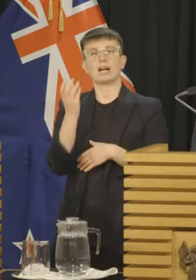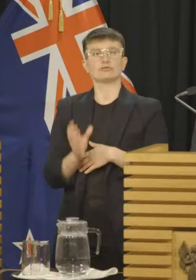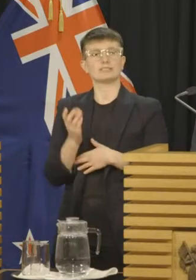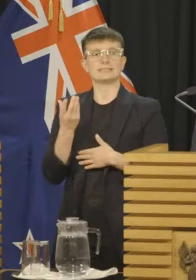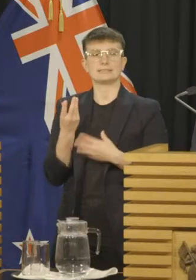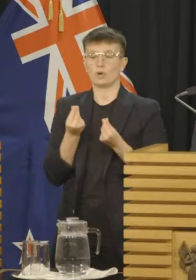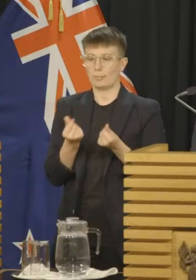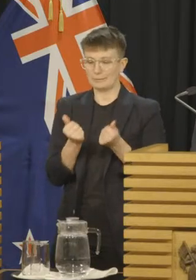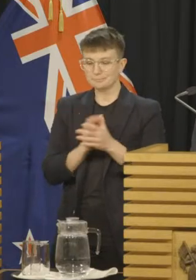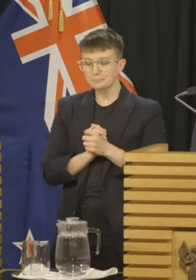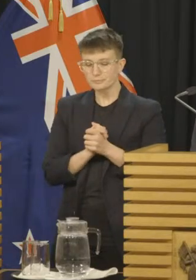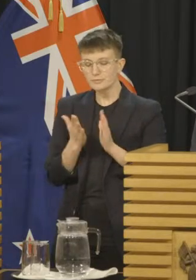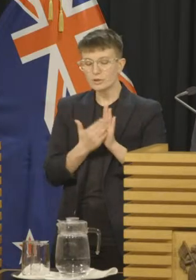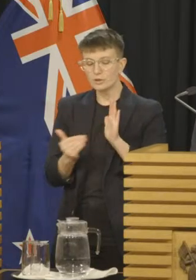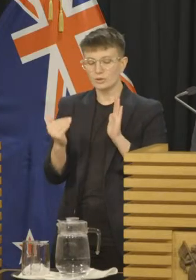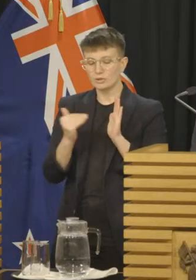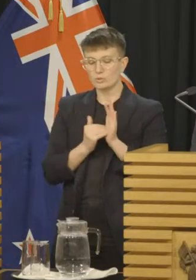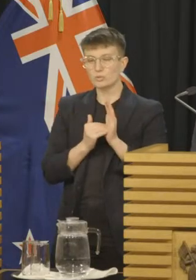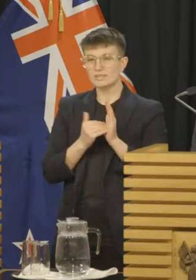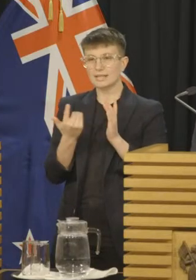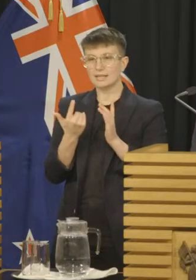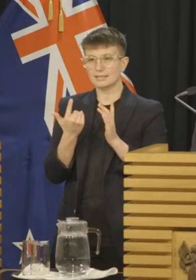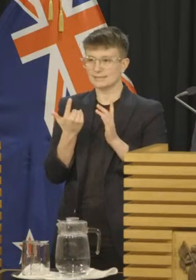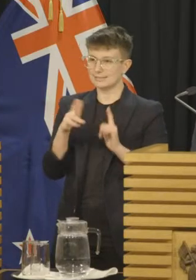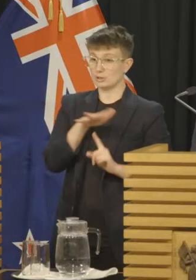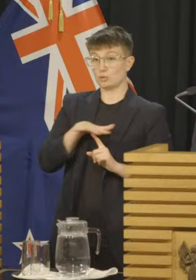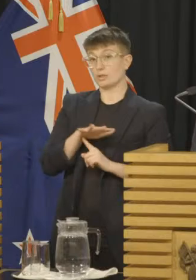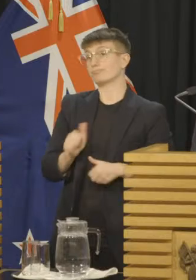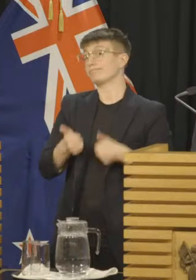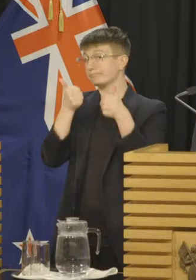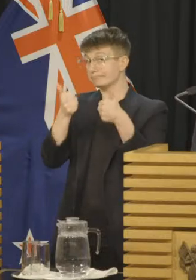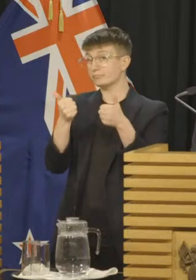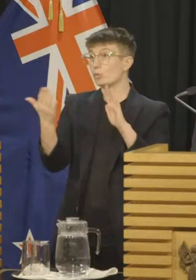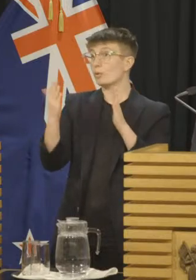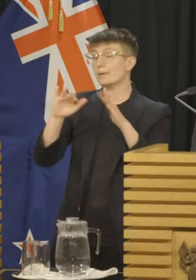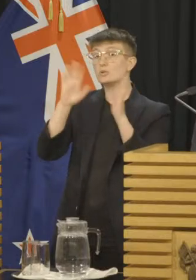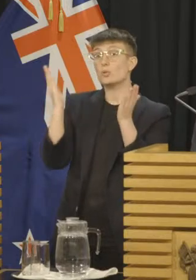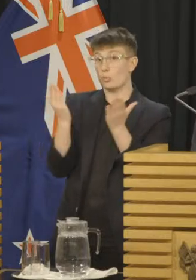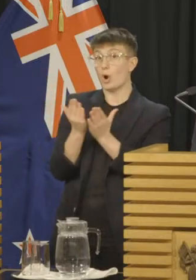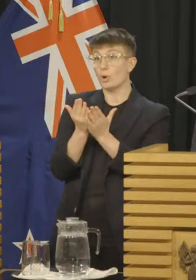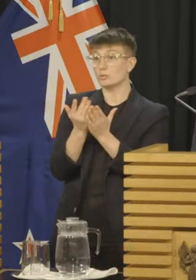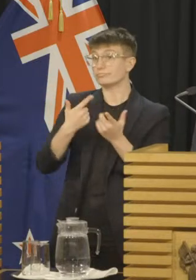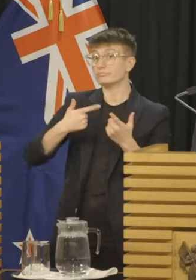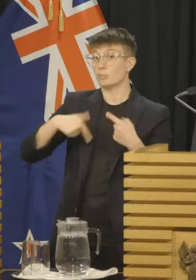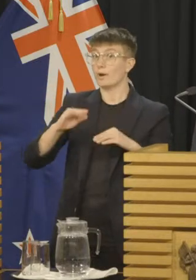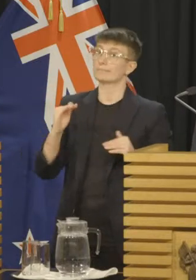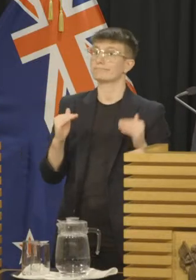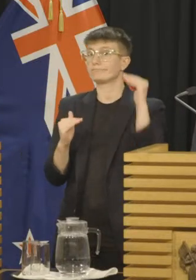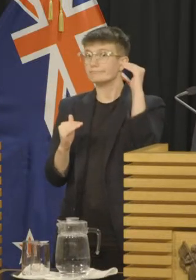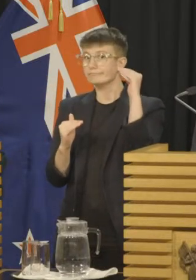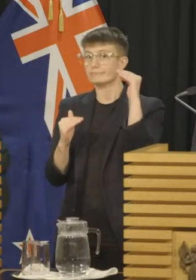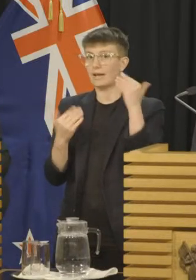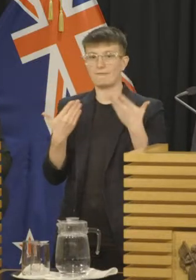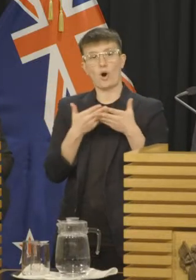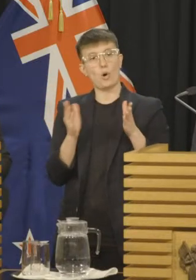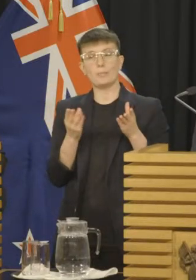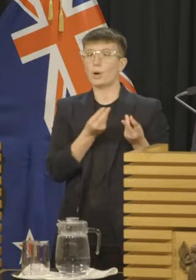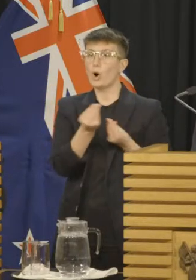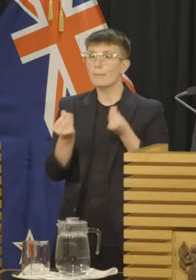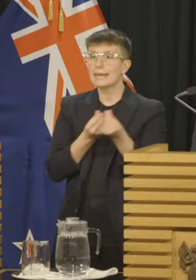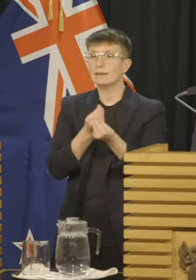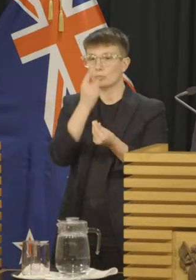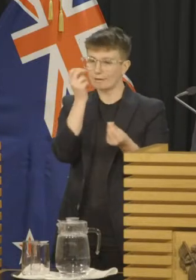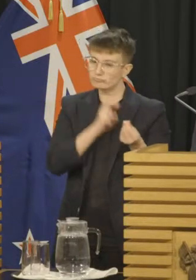in a good position thanks to collective efforts, leading to one of the most open economies in the world and lots of freedom to move around the